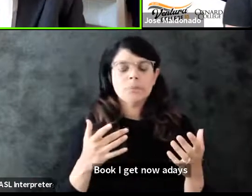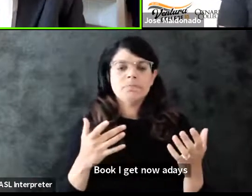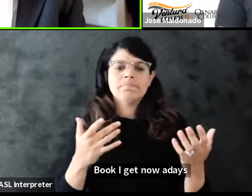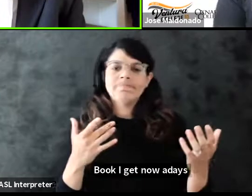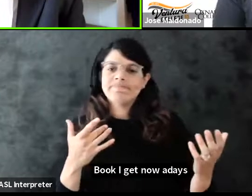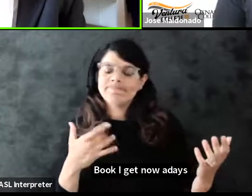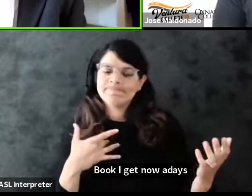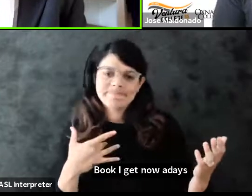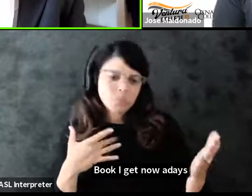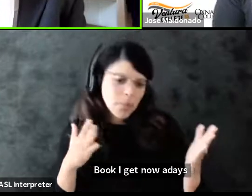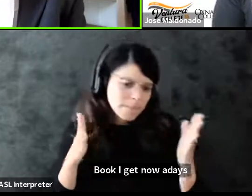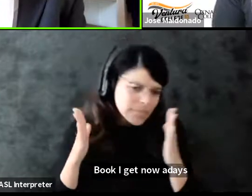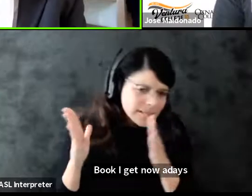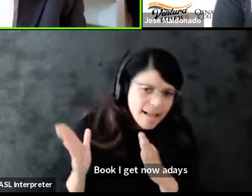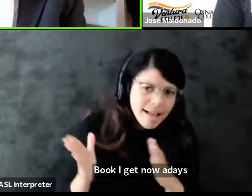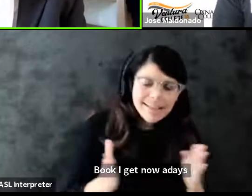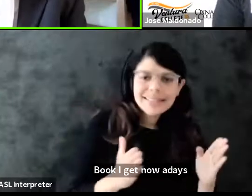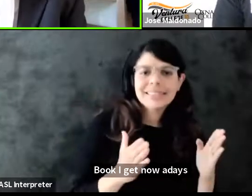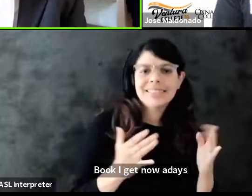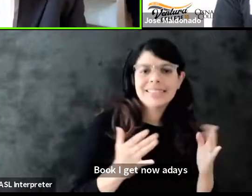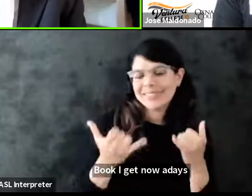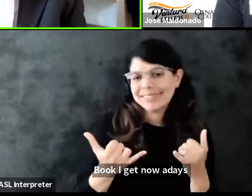and stories,